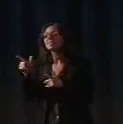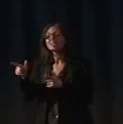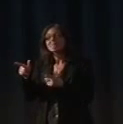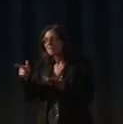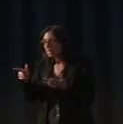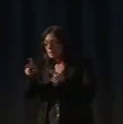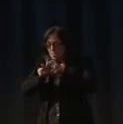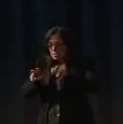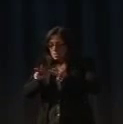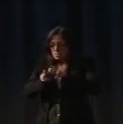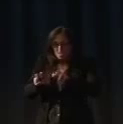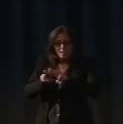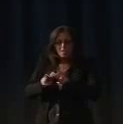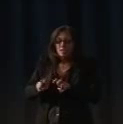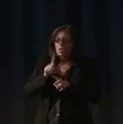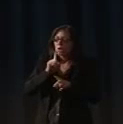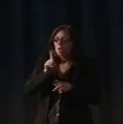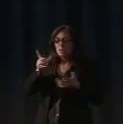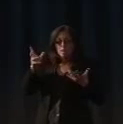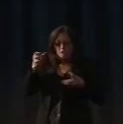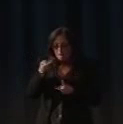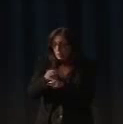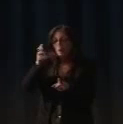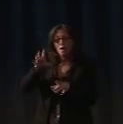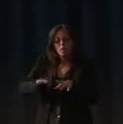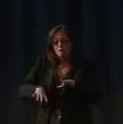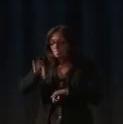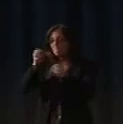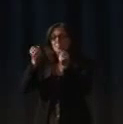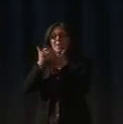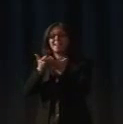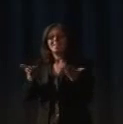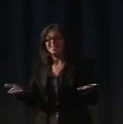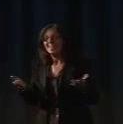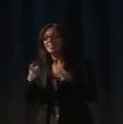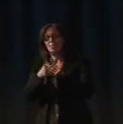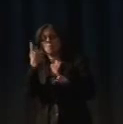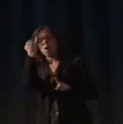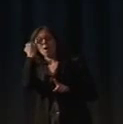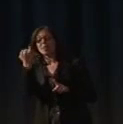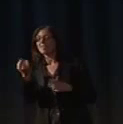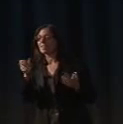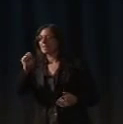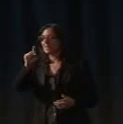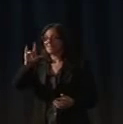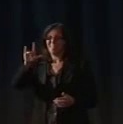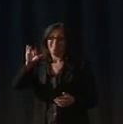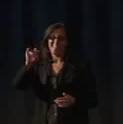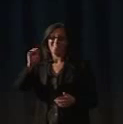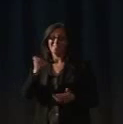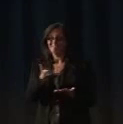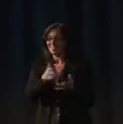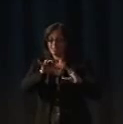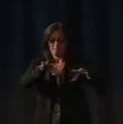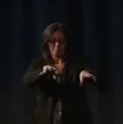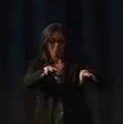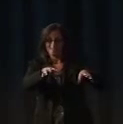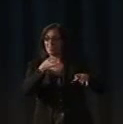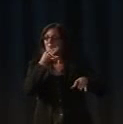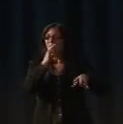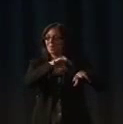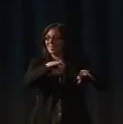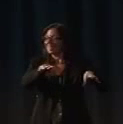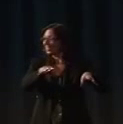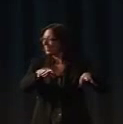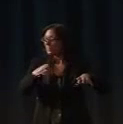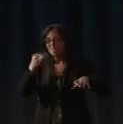of this idea which comes from still life, which is quite odd. But most of our philosophy, our epistemology, our definition of science is coming from painting,